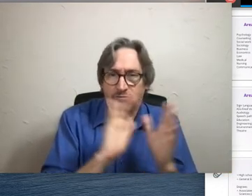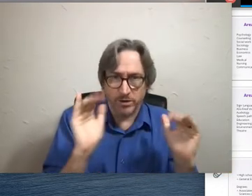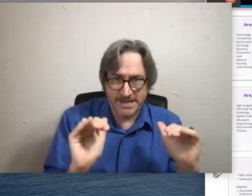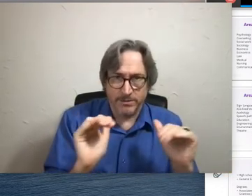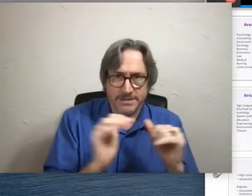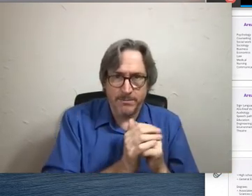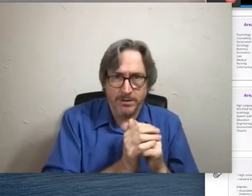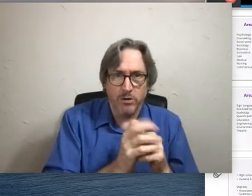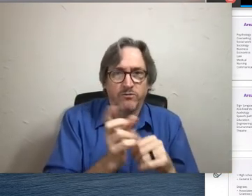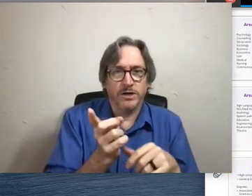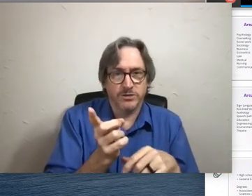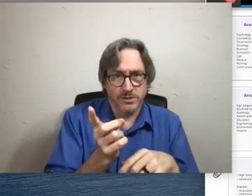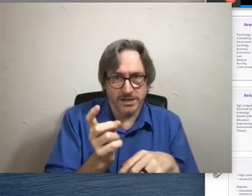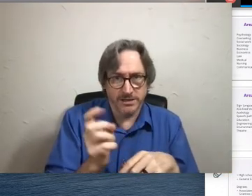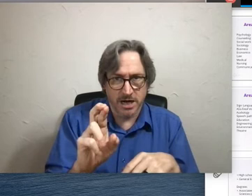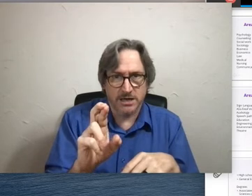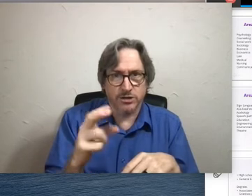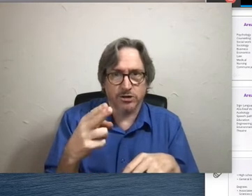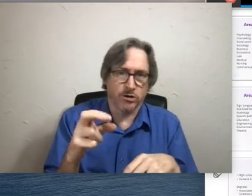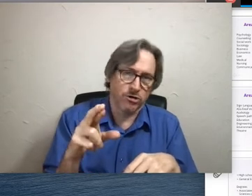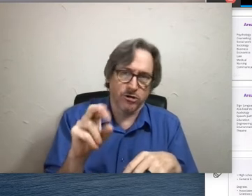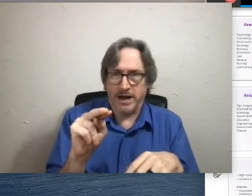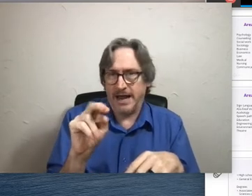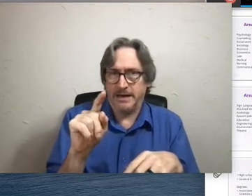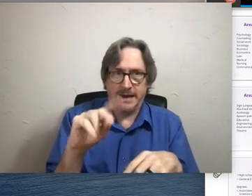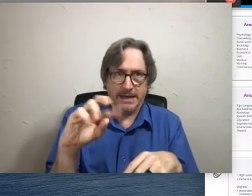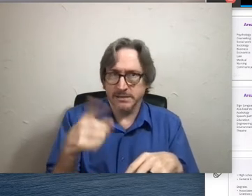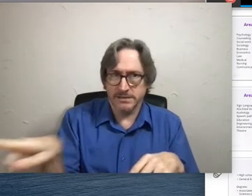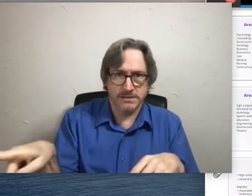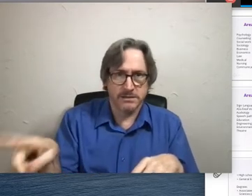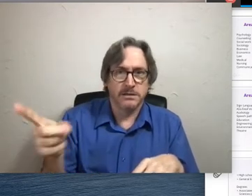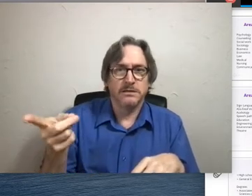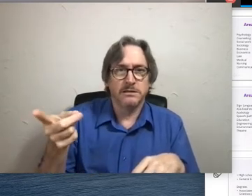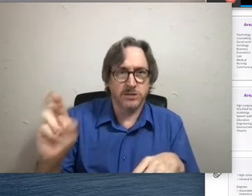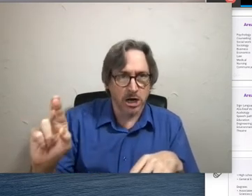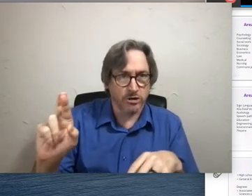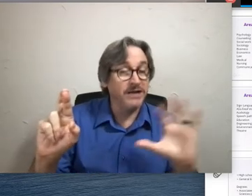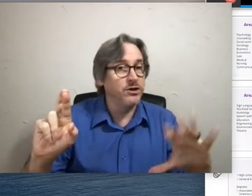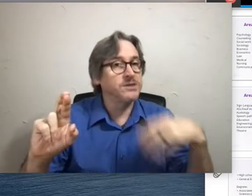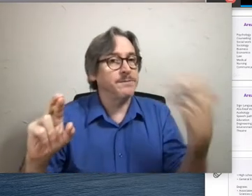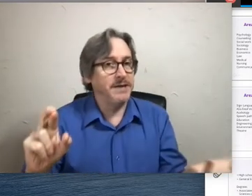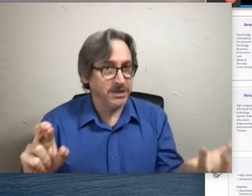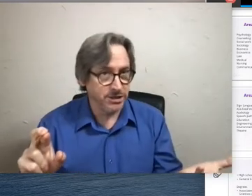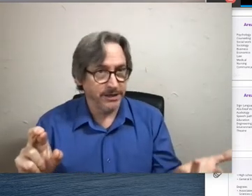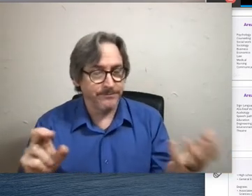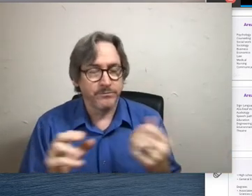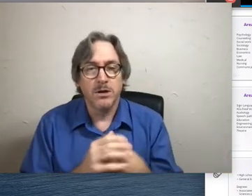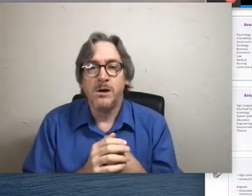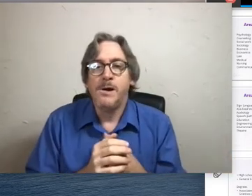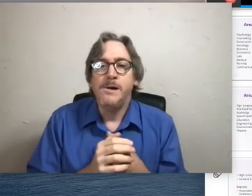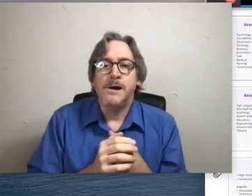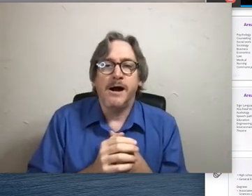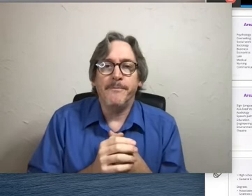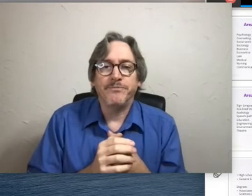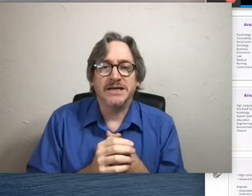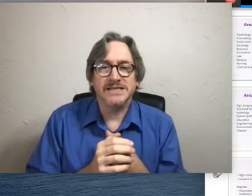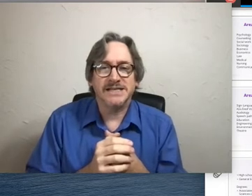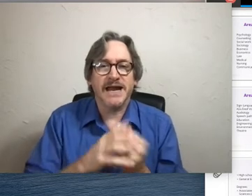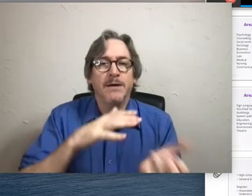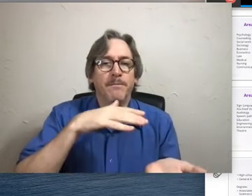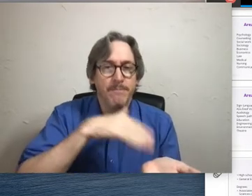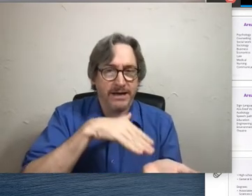Like, for example, down below, if we're introducing Dr. Hernandez, doctor, even though it's a PhD,